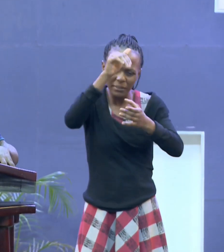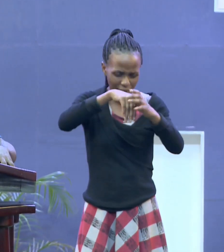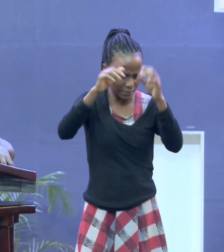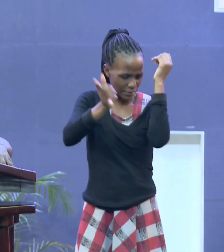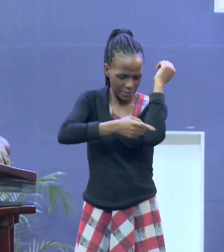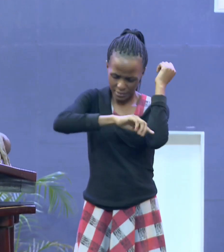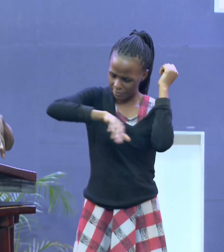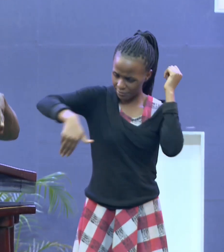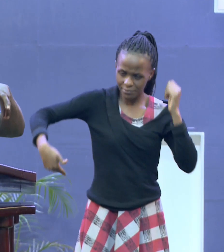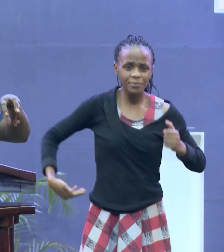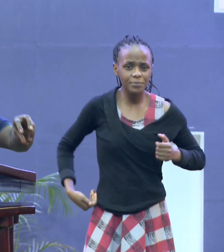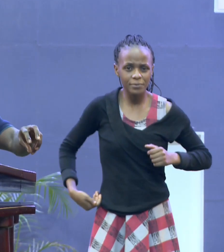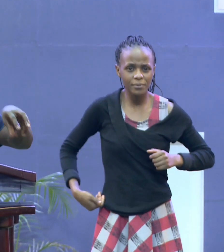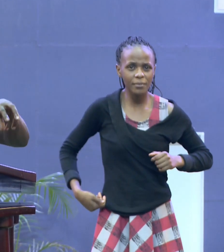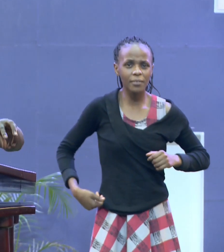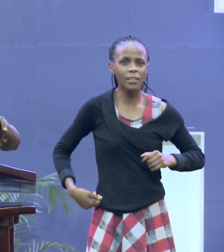conforming to